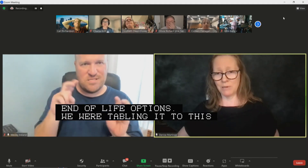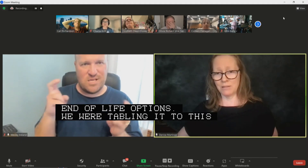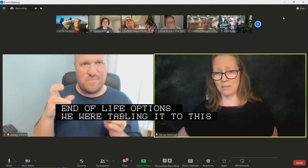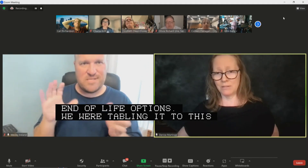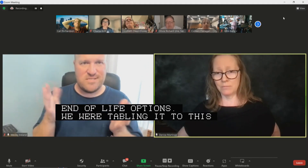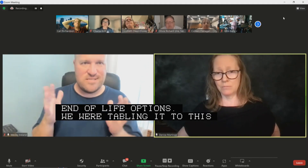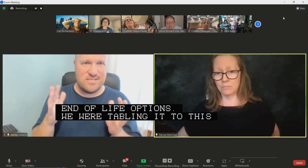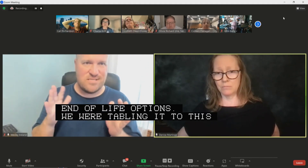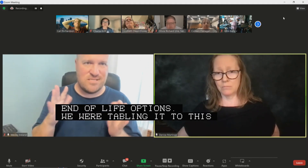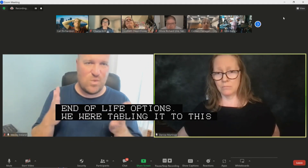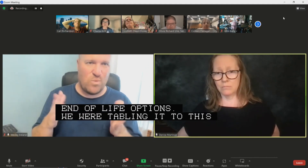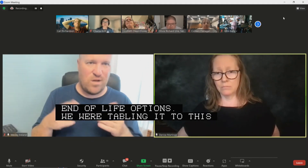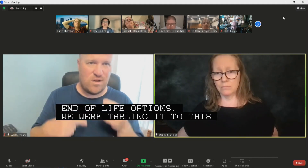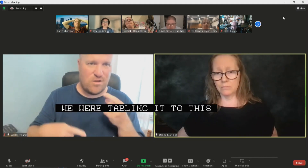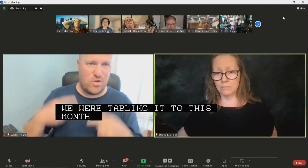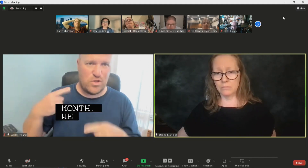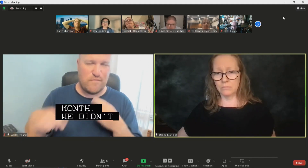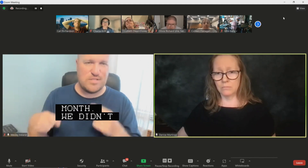time last month.